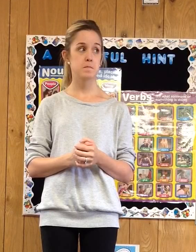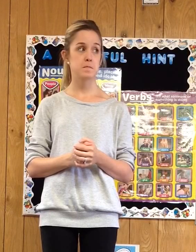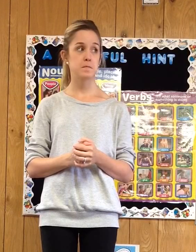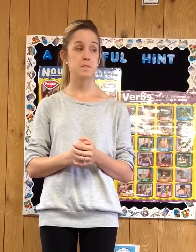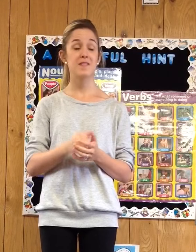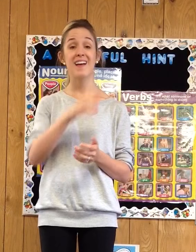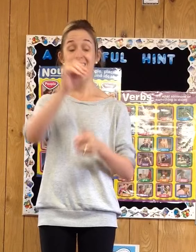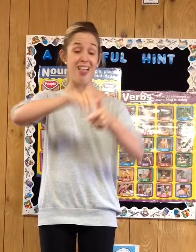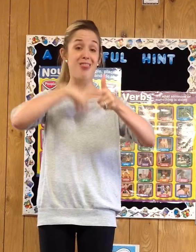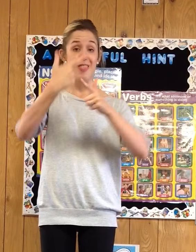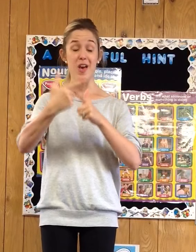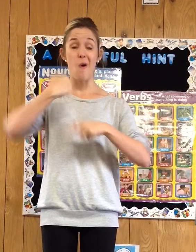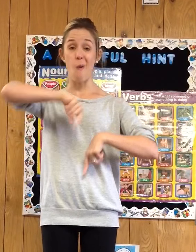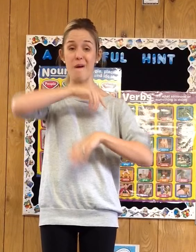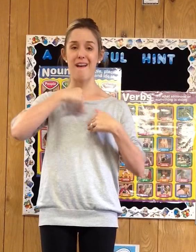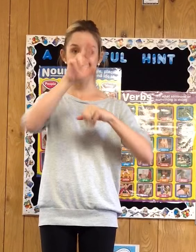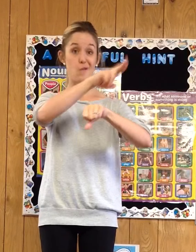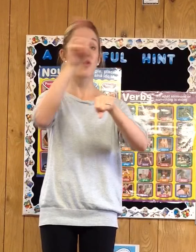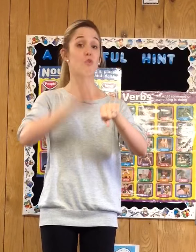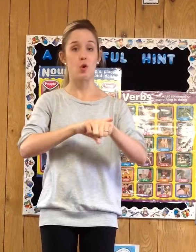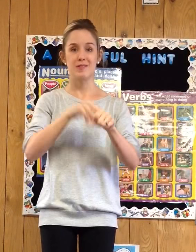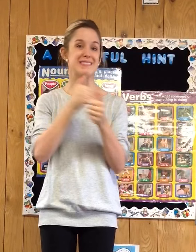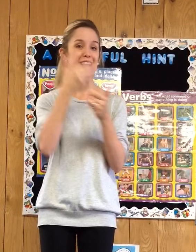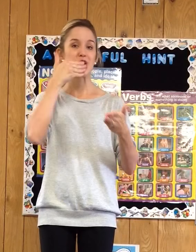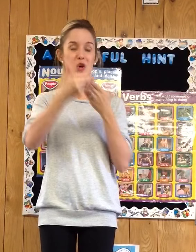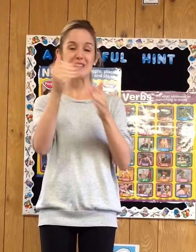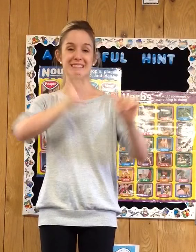And then we have, of course, as any good scientist has to have,